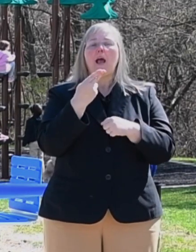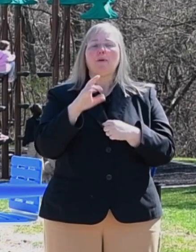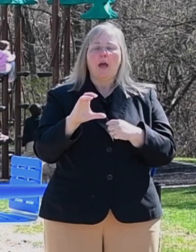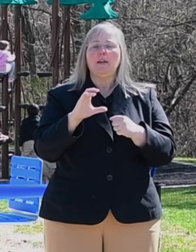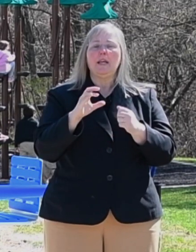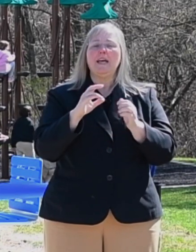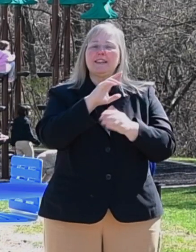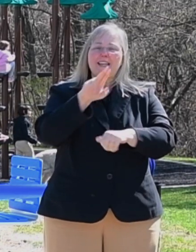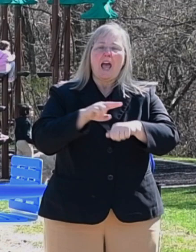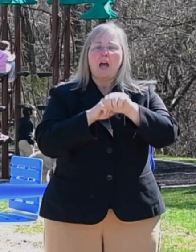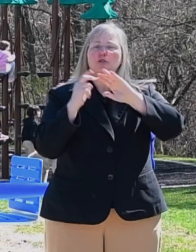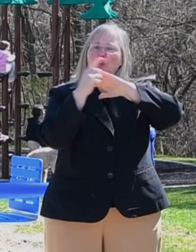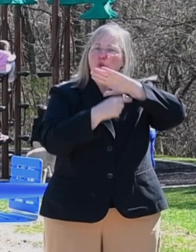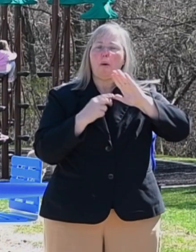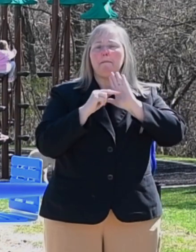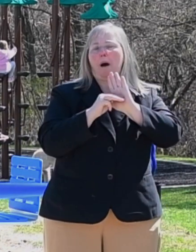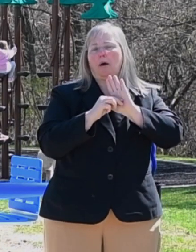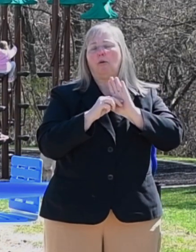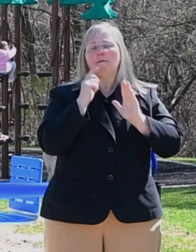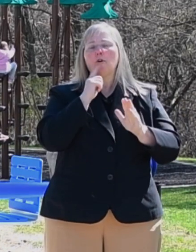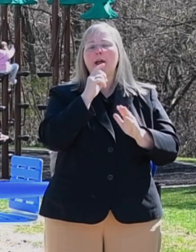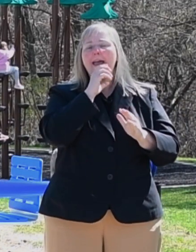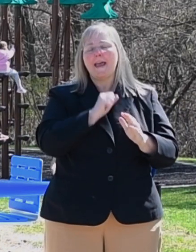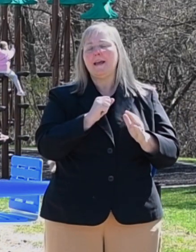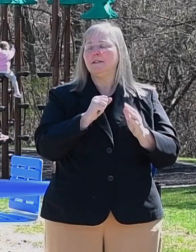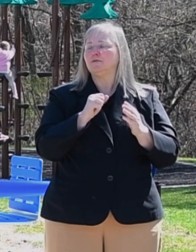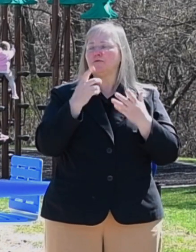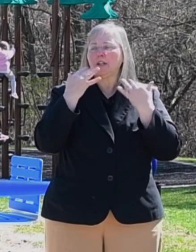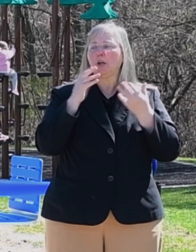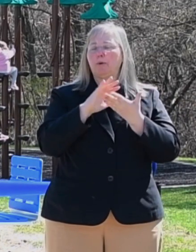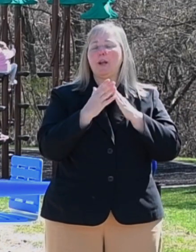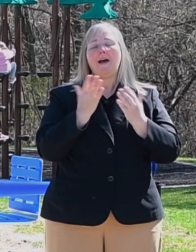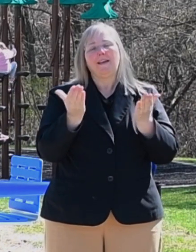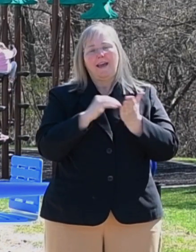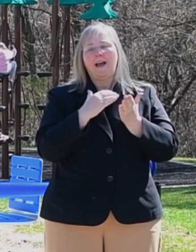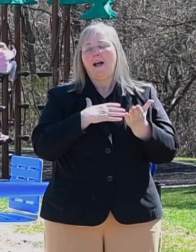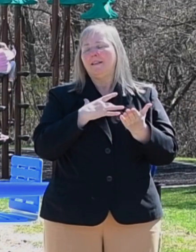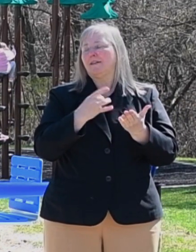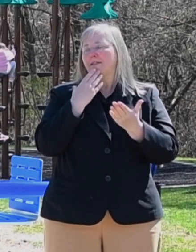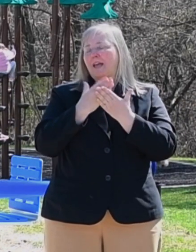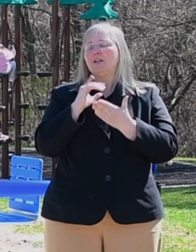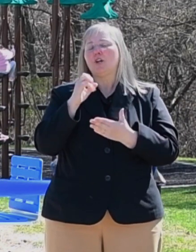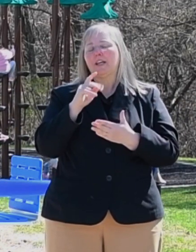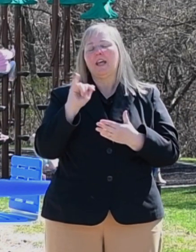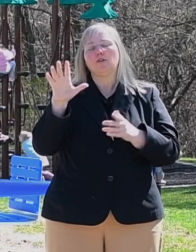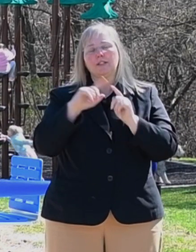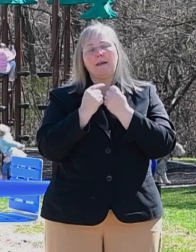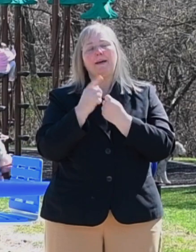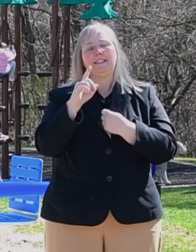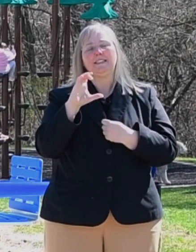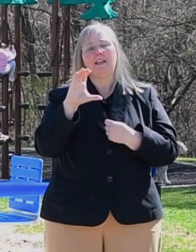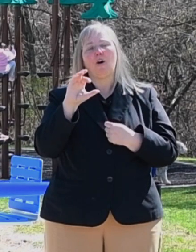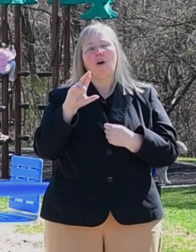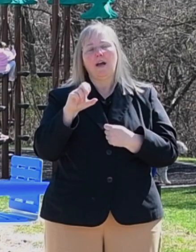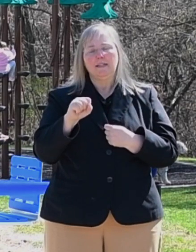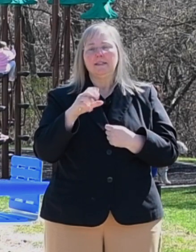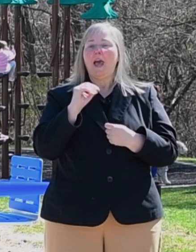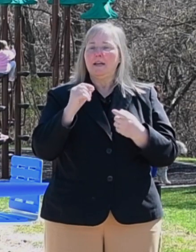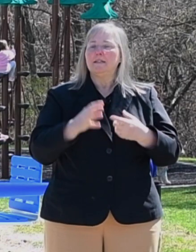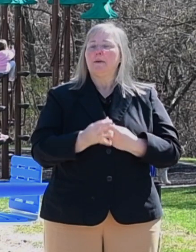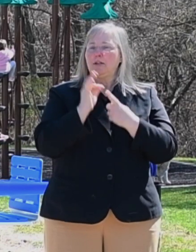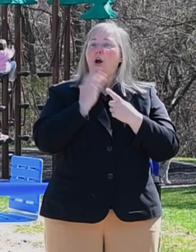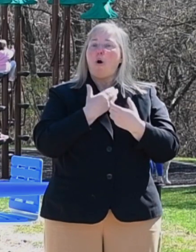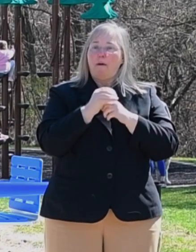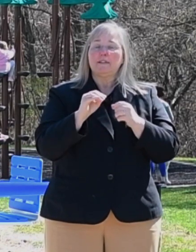age-friendly community. I'd like to, again, thank Jackie and her team at DCRS, especially our Office of Aging and